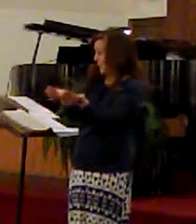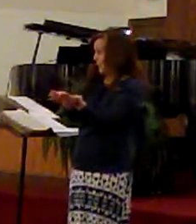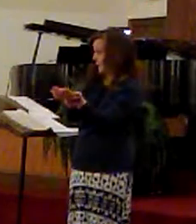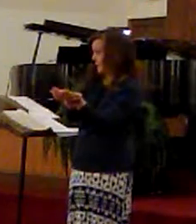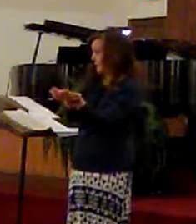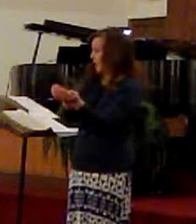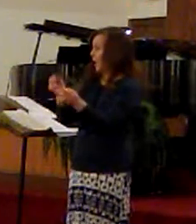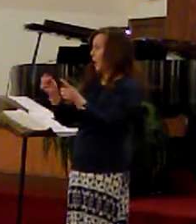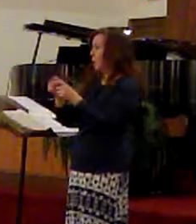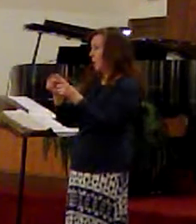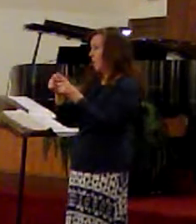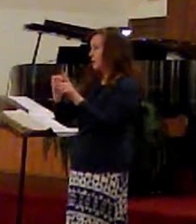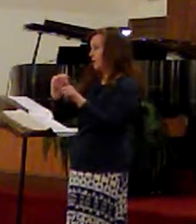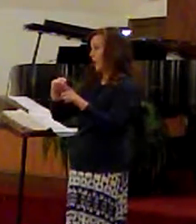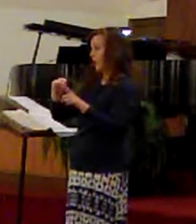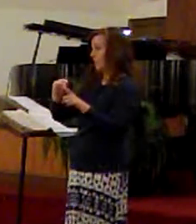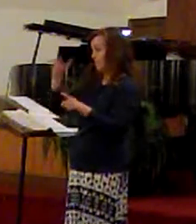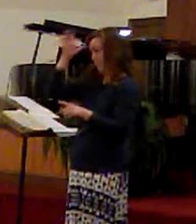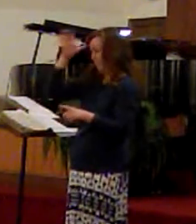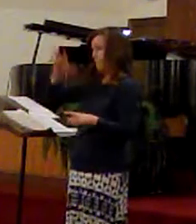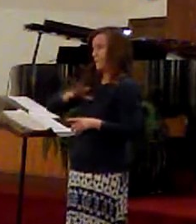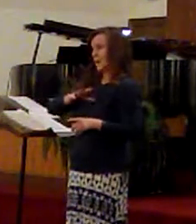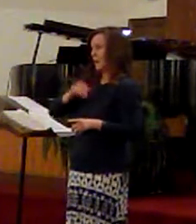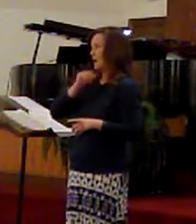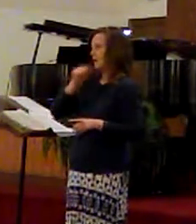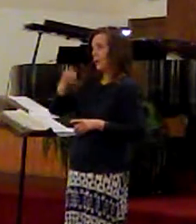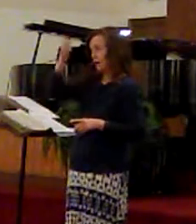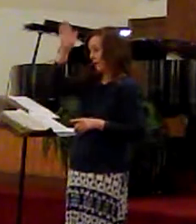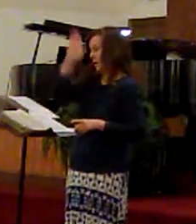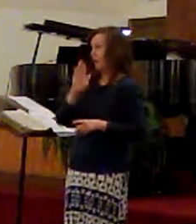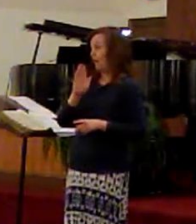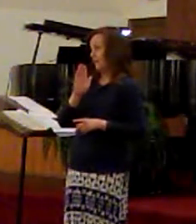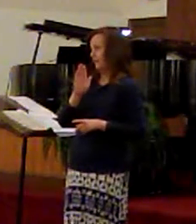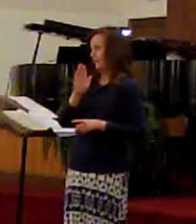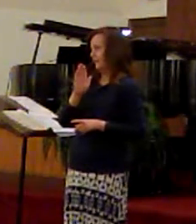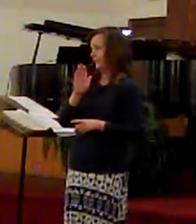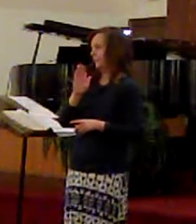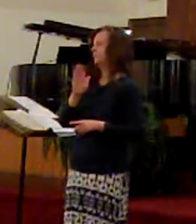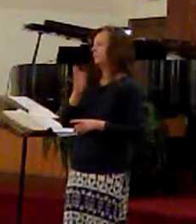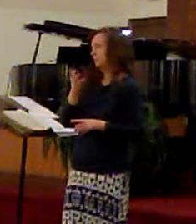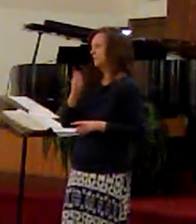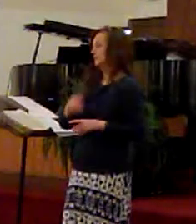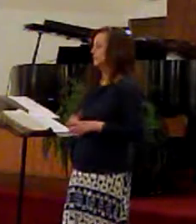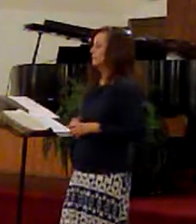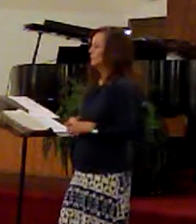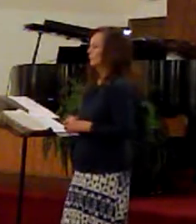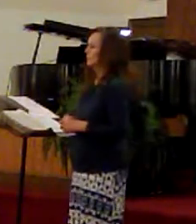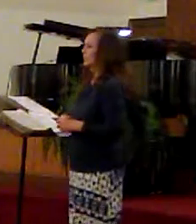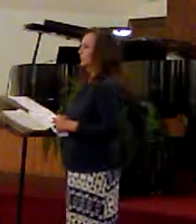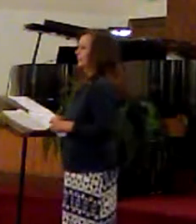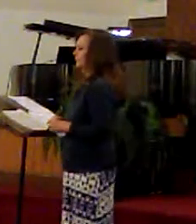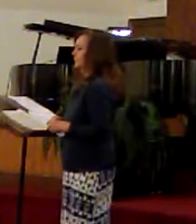Does that mean that they're infallible? No. Does that mean they always put the nail on the head as to what it meant? No.